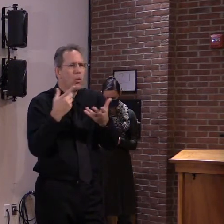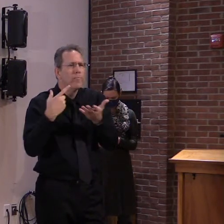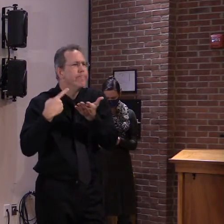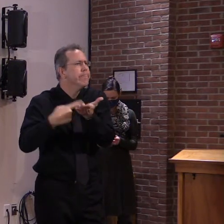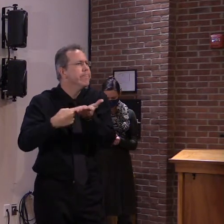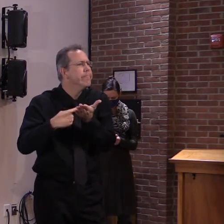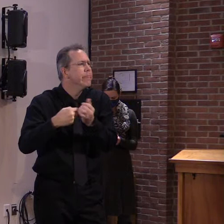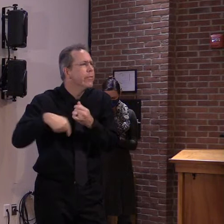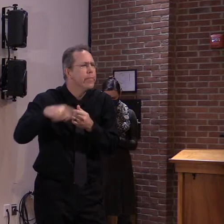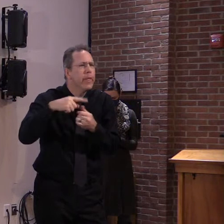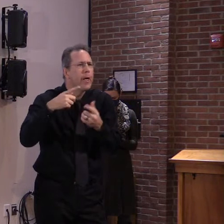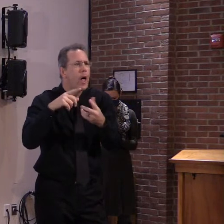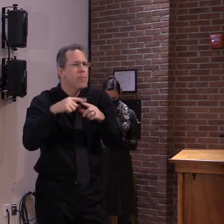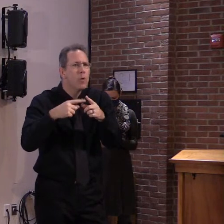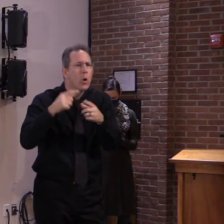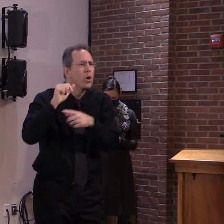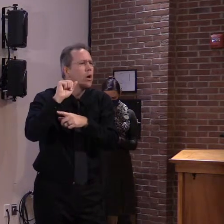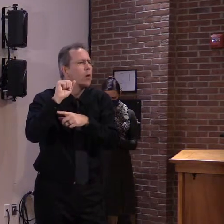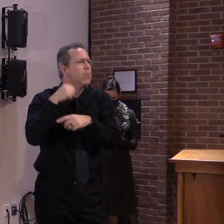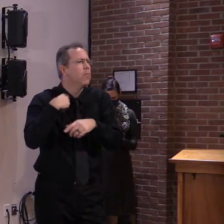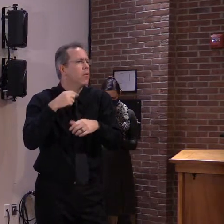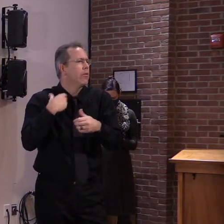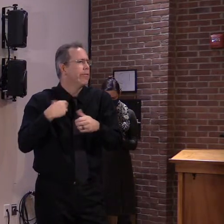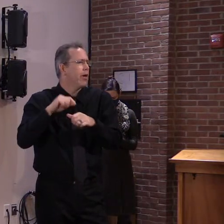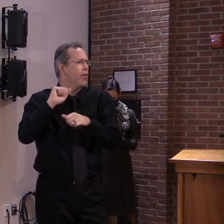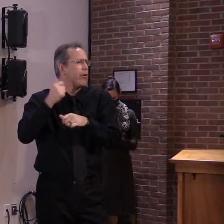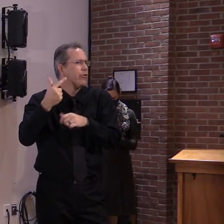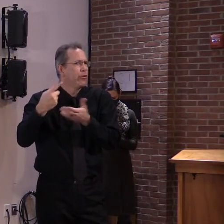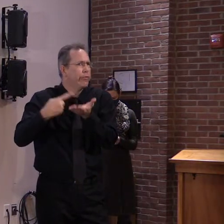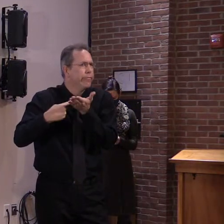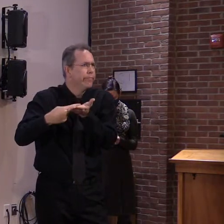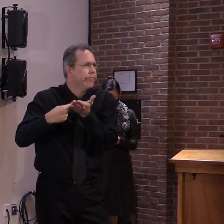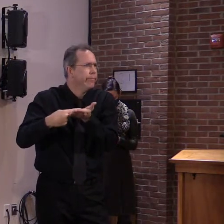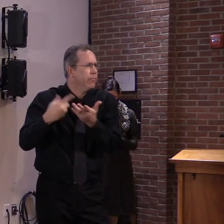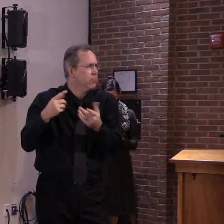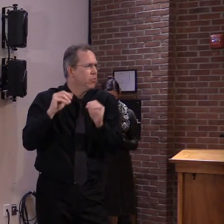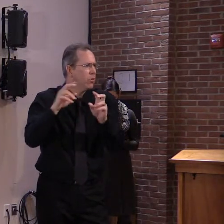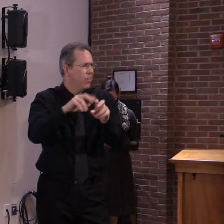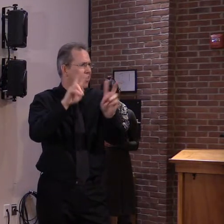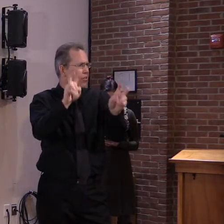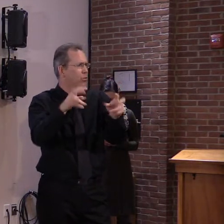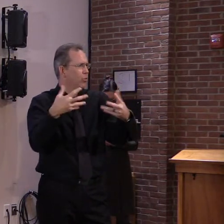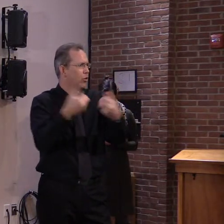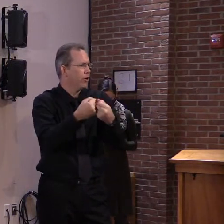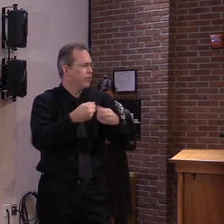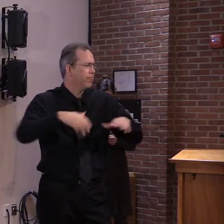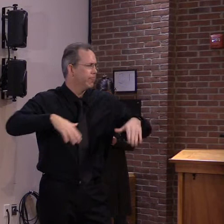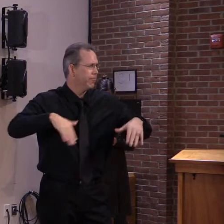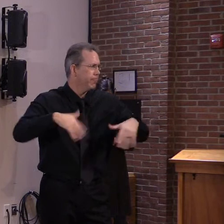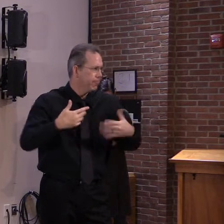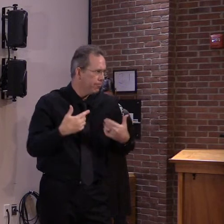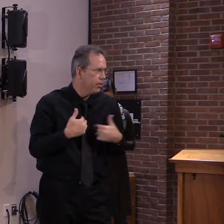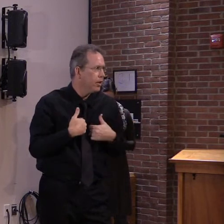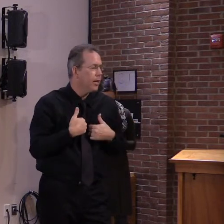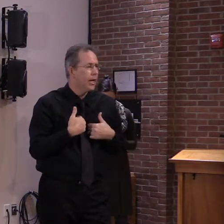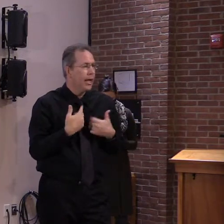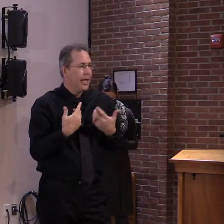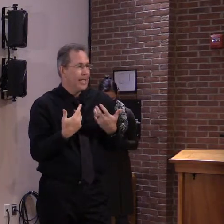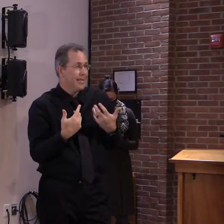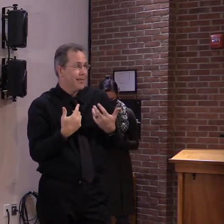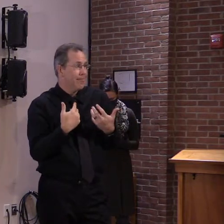So I'll try and get up to speed and get something to you. But I don't know. I don't